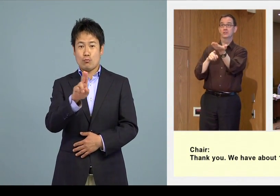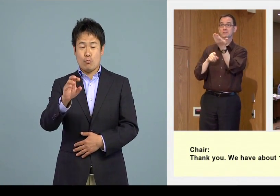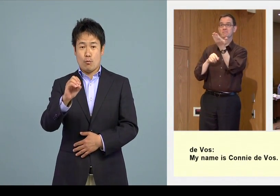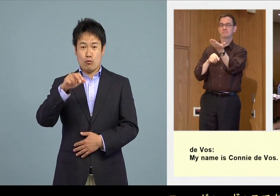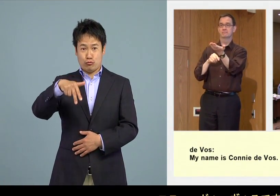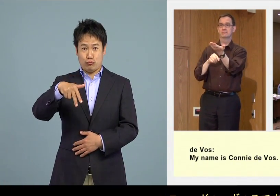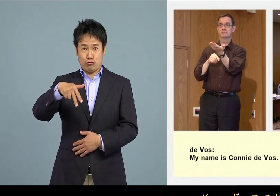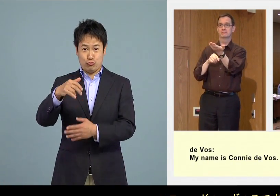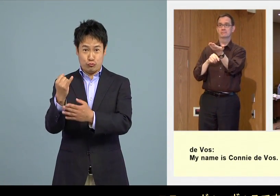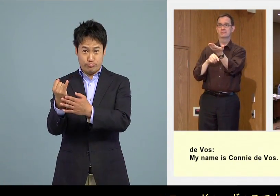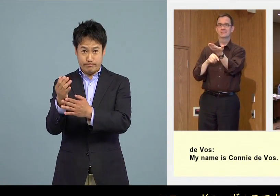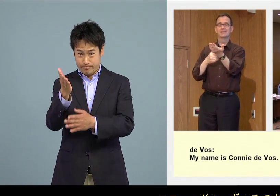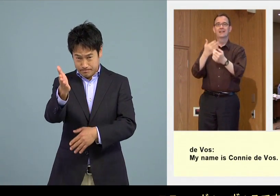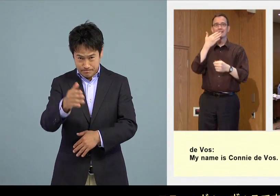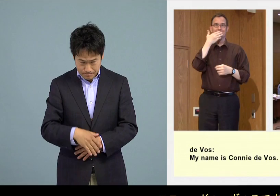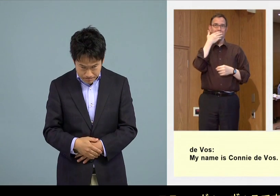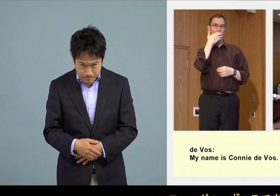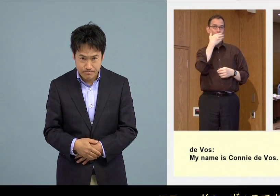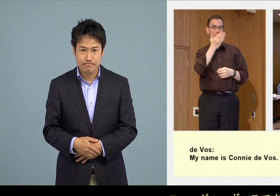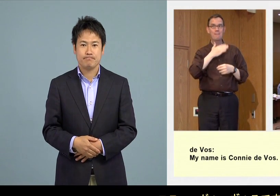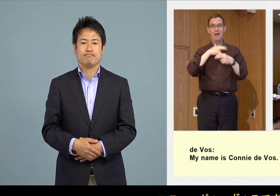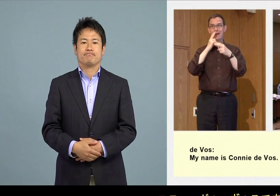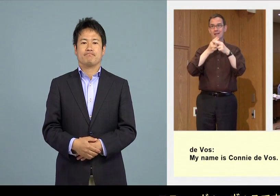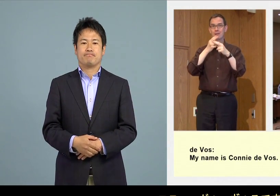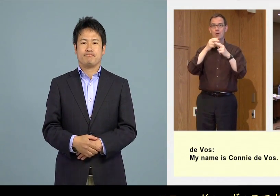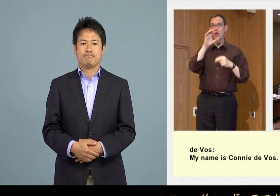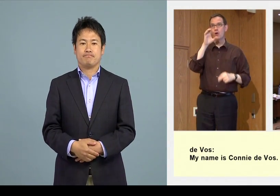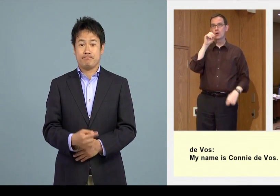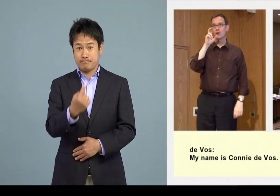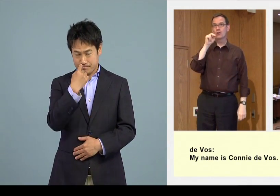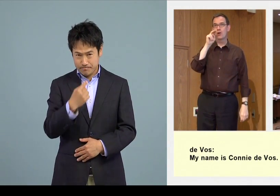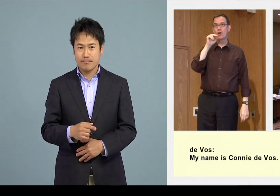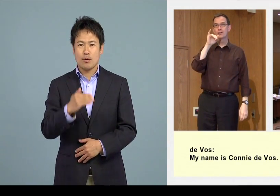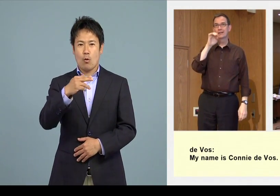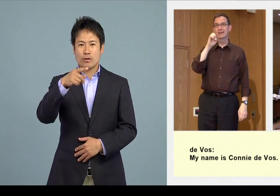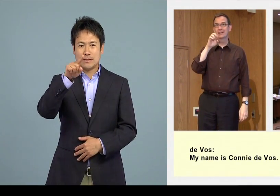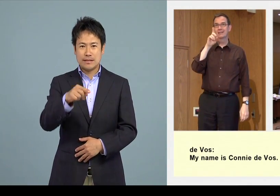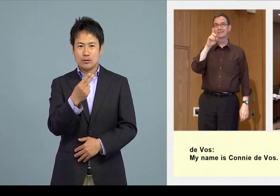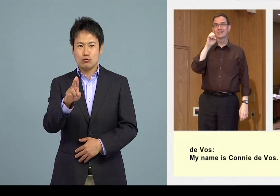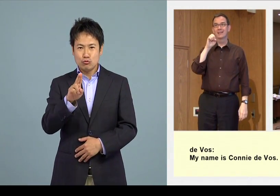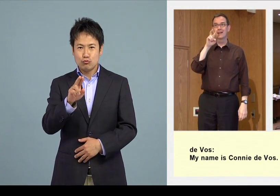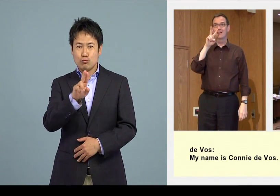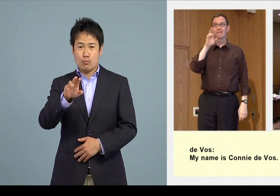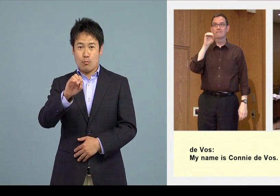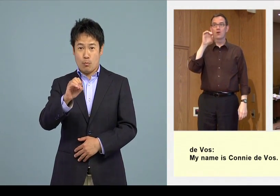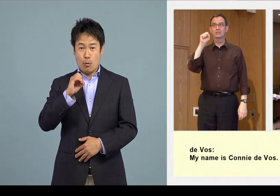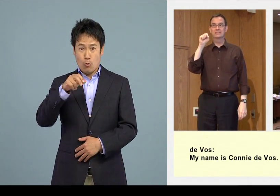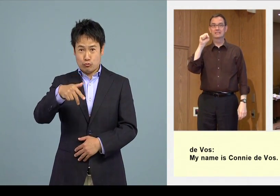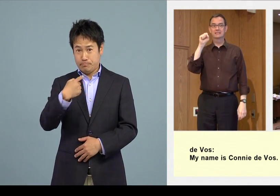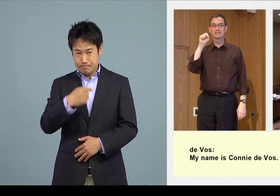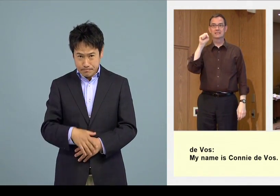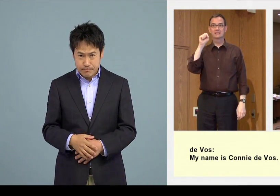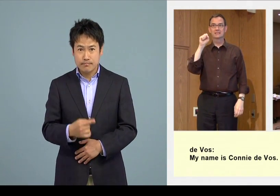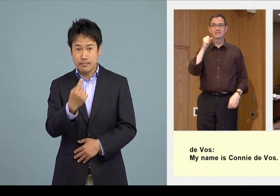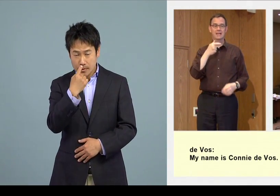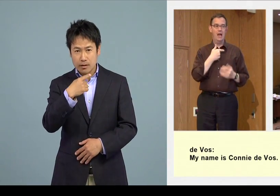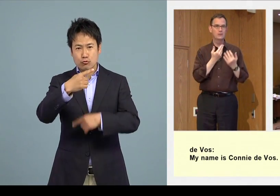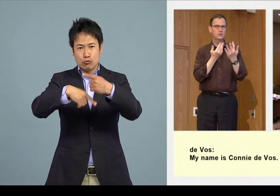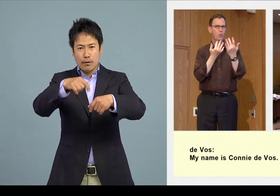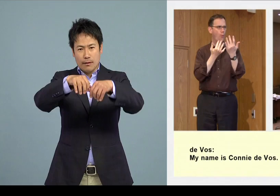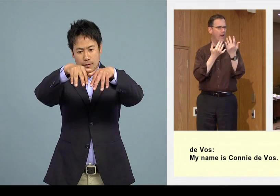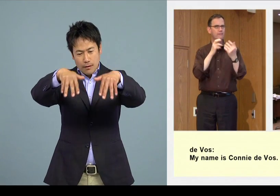Thank you. My name is Connie de Vos. I'll just wait for Adam to. Okay, eye